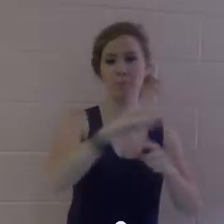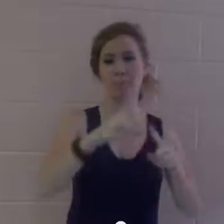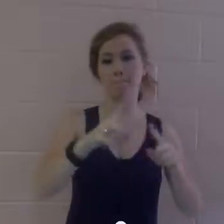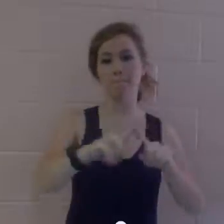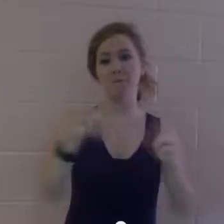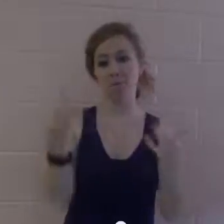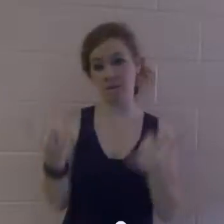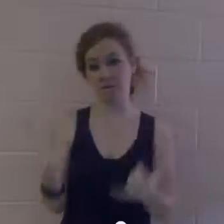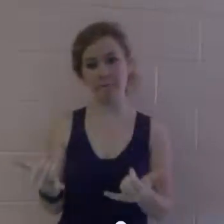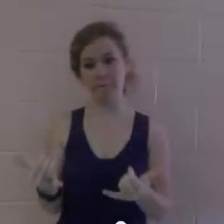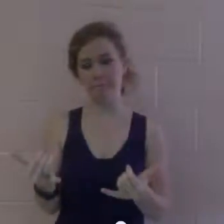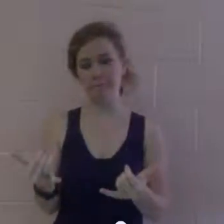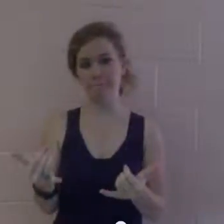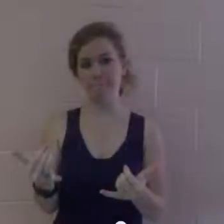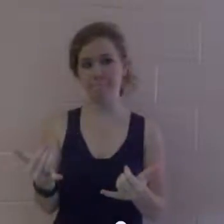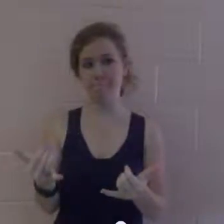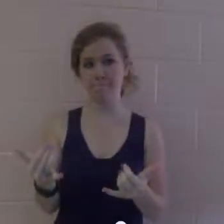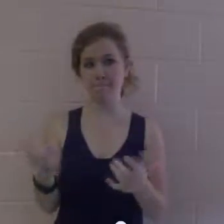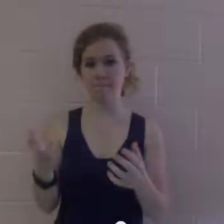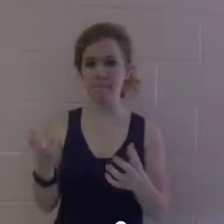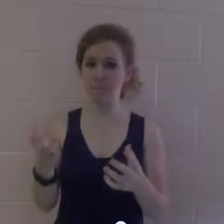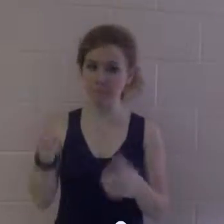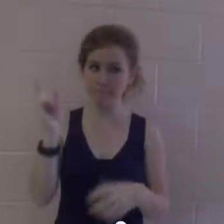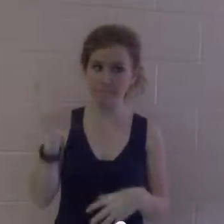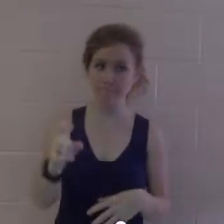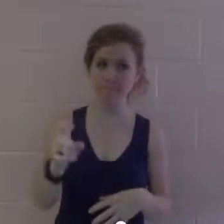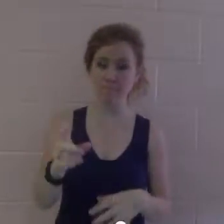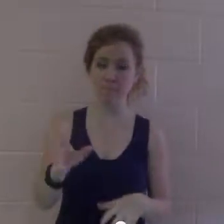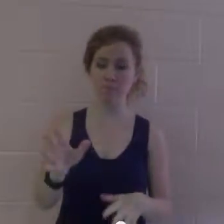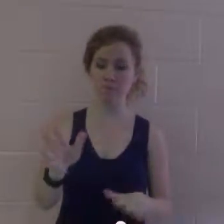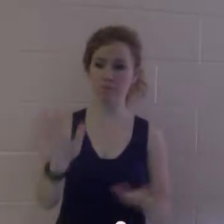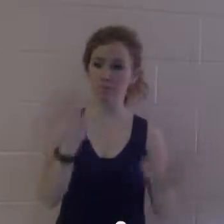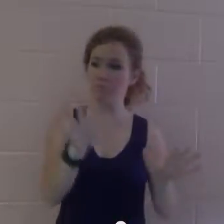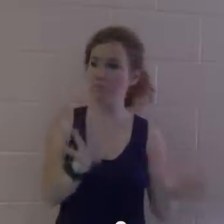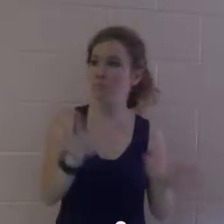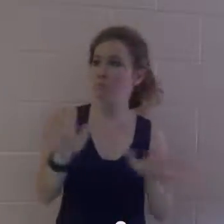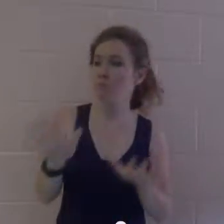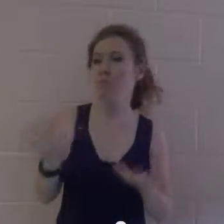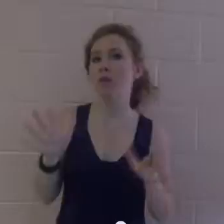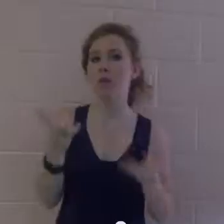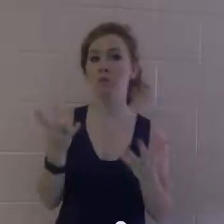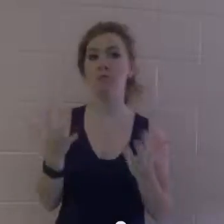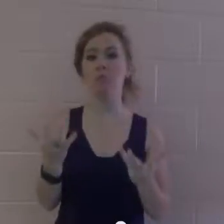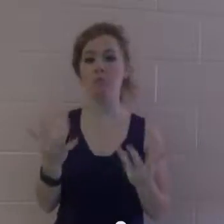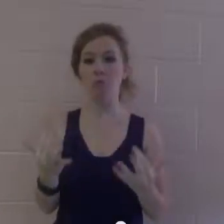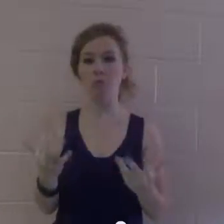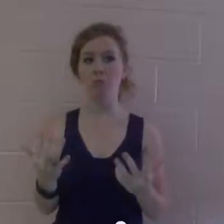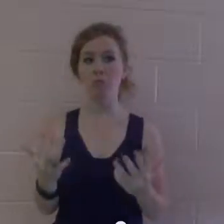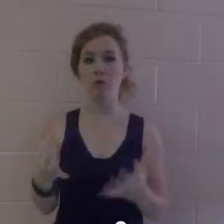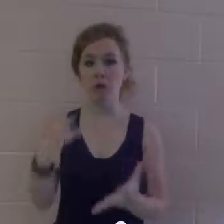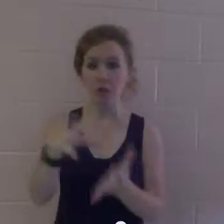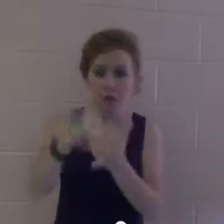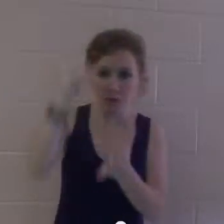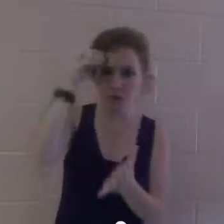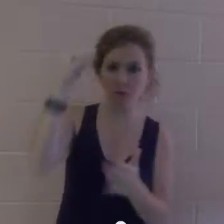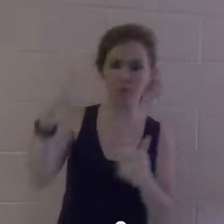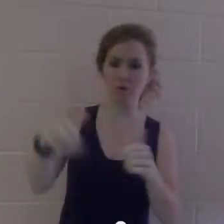who controls all the area. And maybe his children will now, but right now they need to wait and